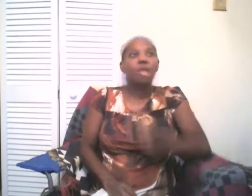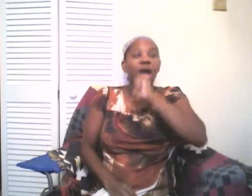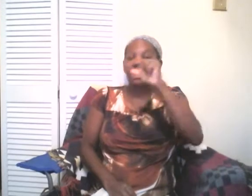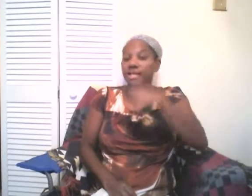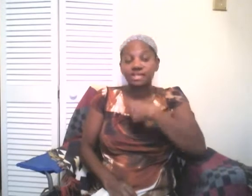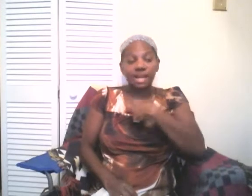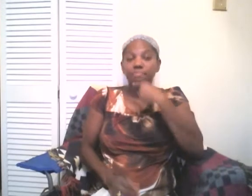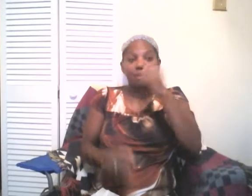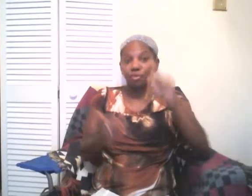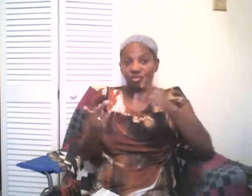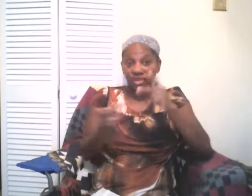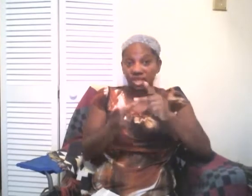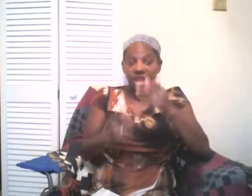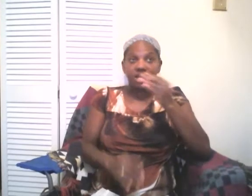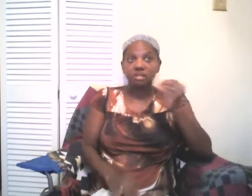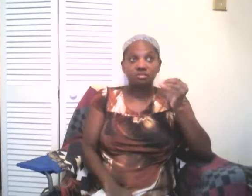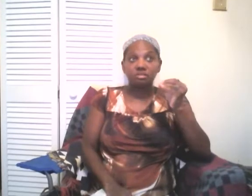And like I said, I'm not perfect, and